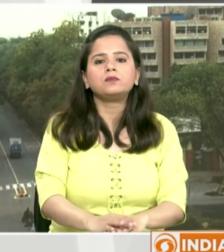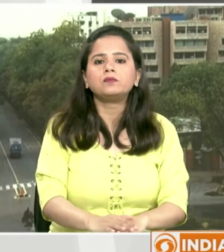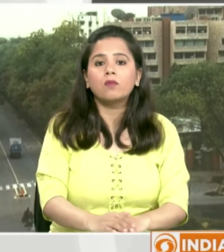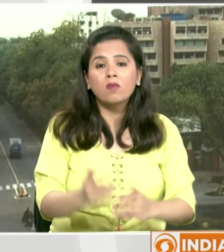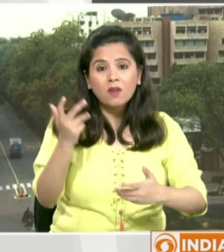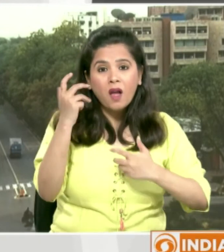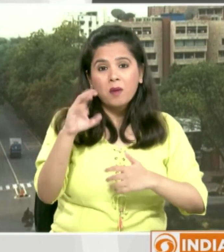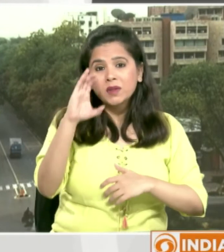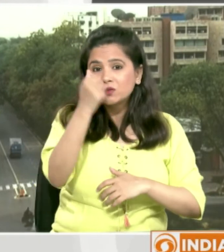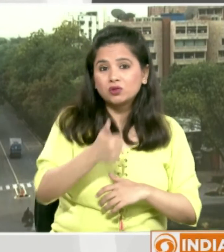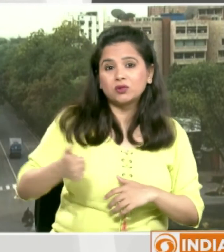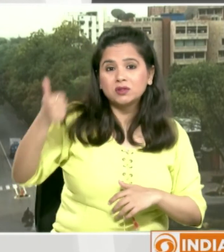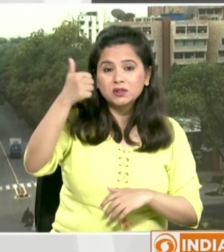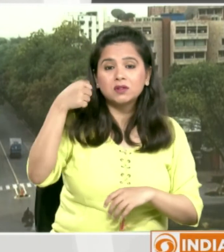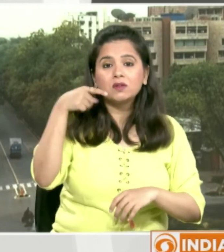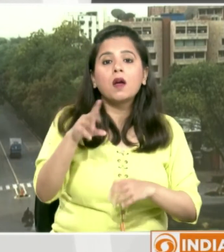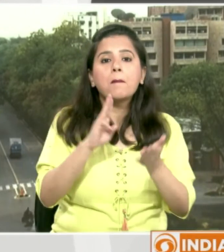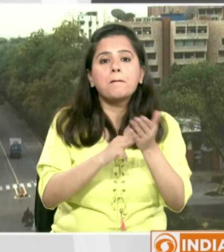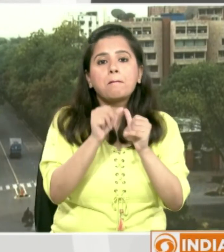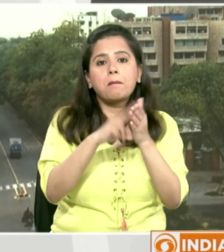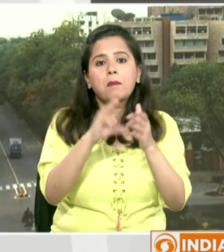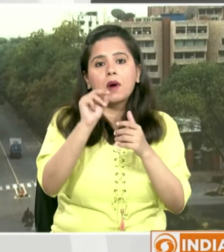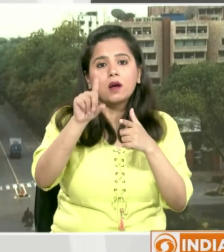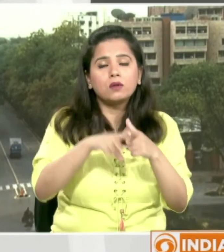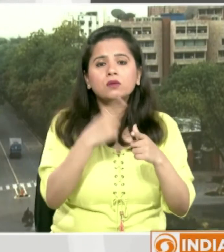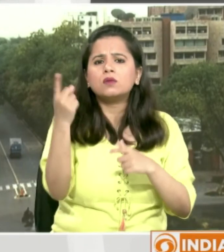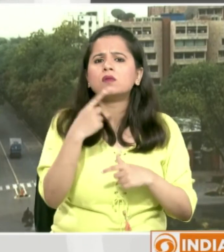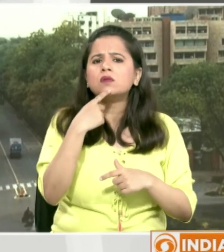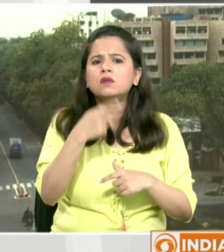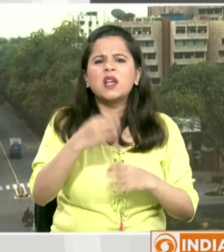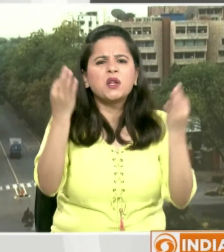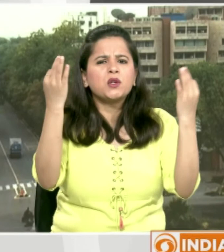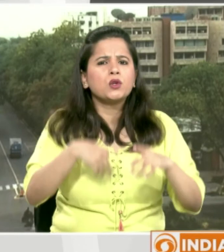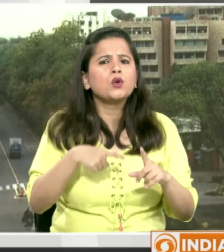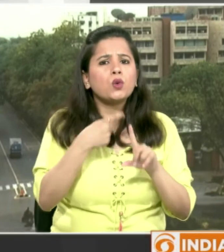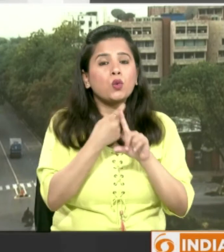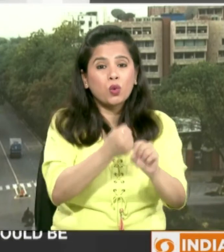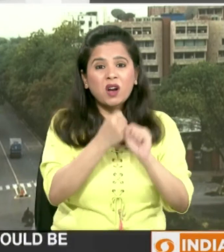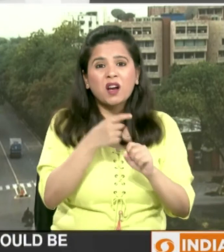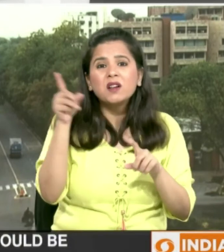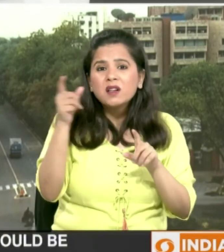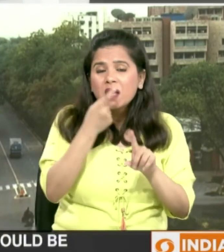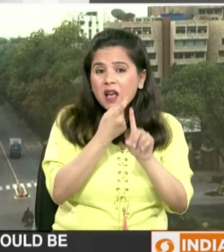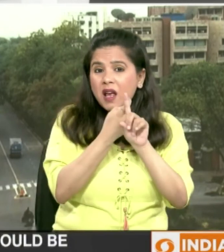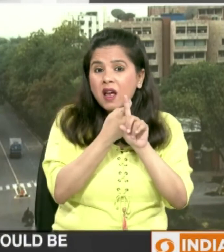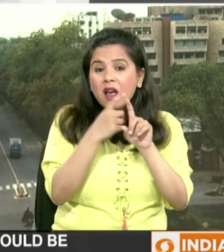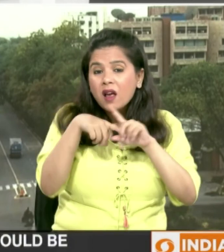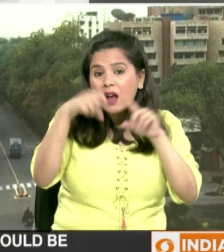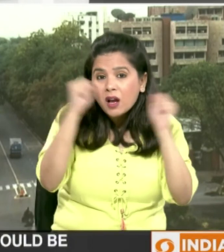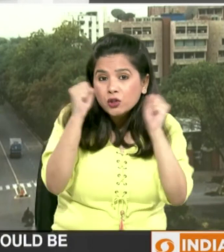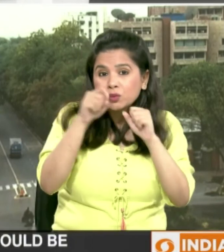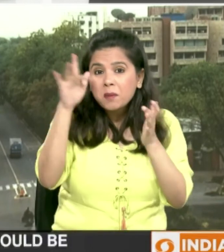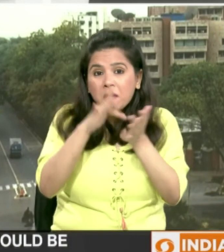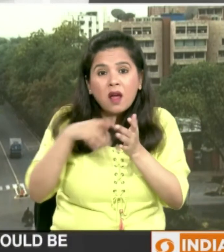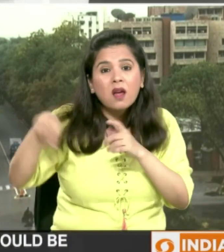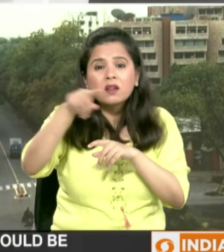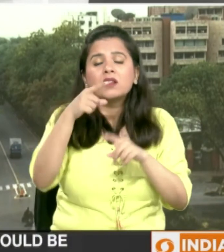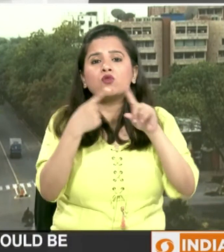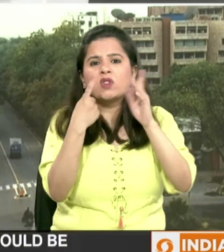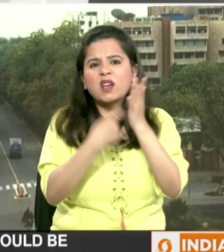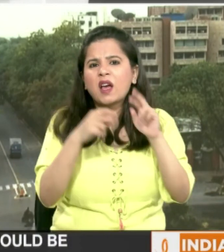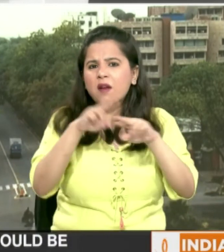The Army Chief General Manoj Mukund Narawane has said that the new Kashmiri terror group, the Resistance Front or the TRF, should be called the